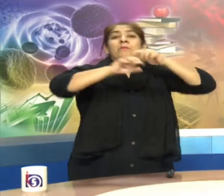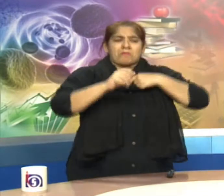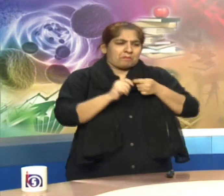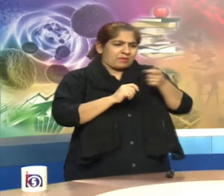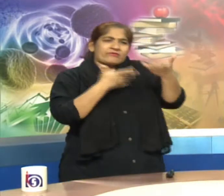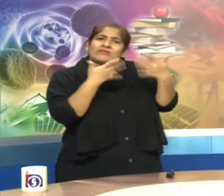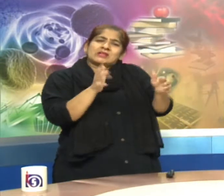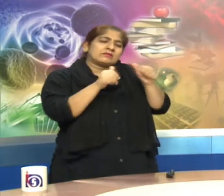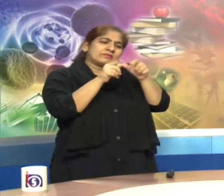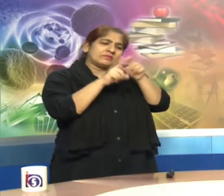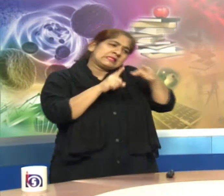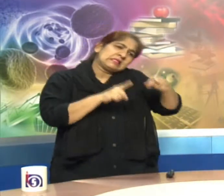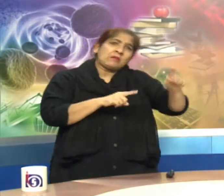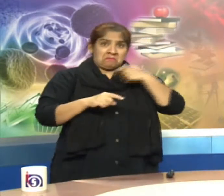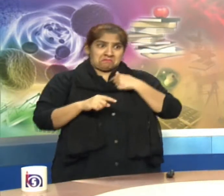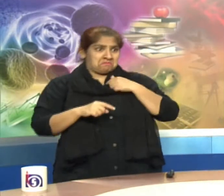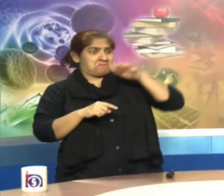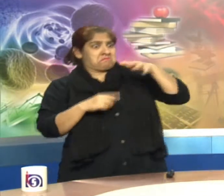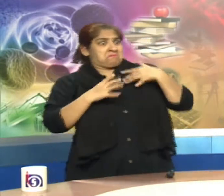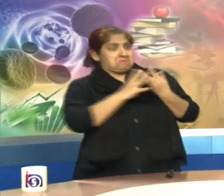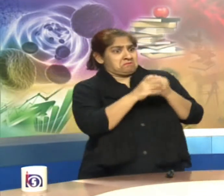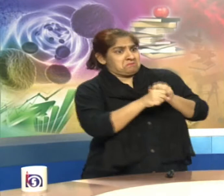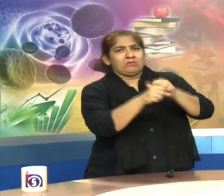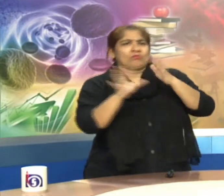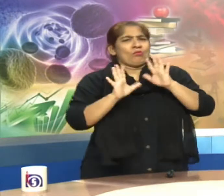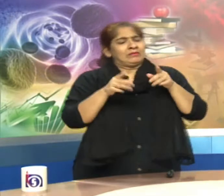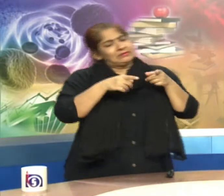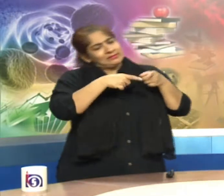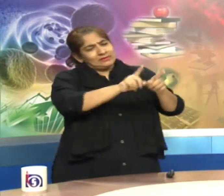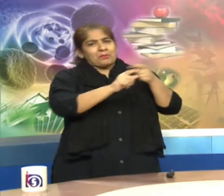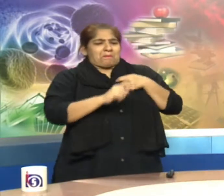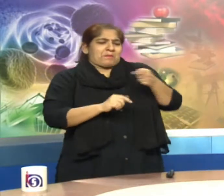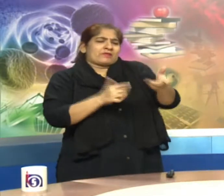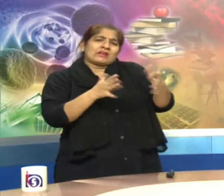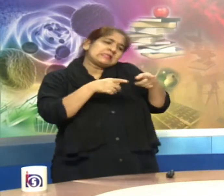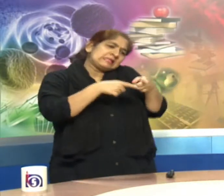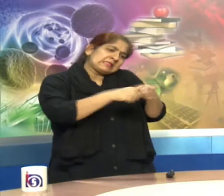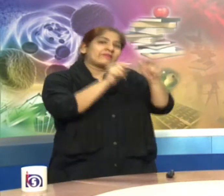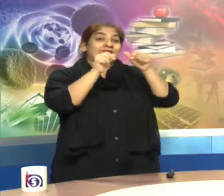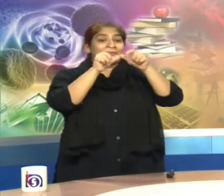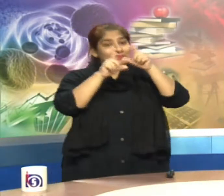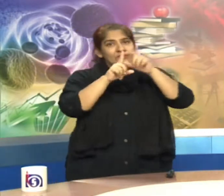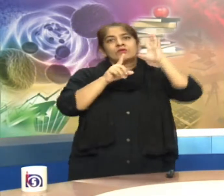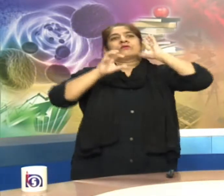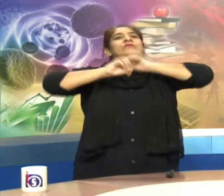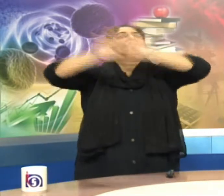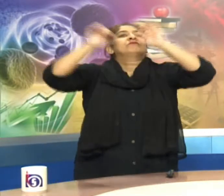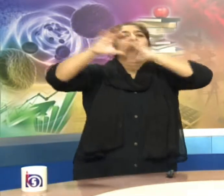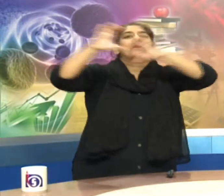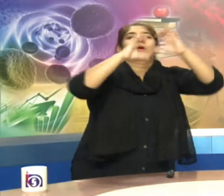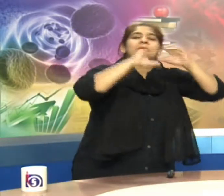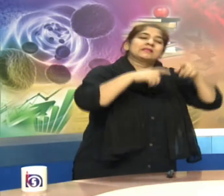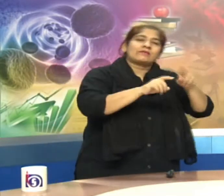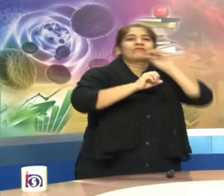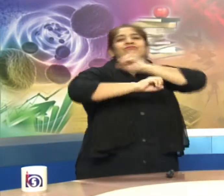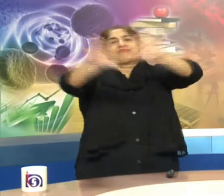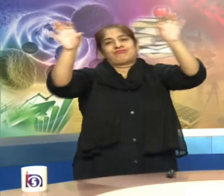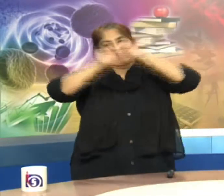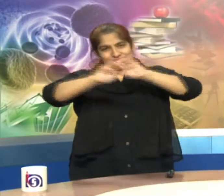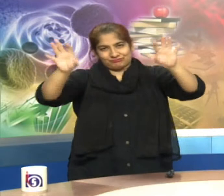When we pay and similar kind of information is given and payment is